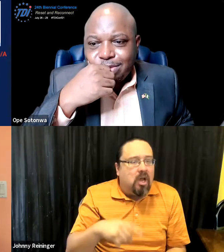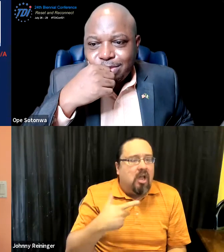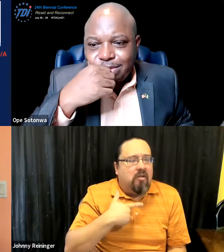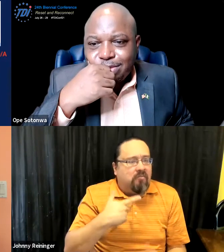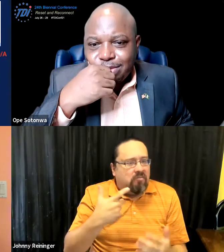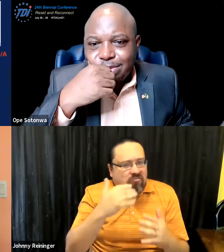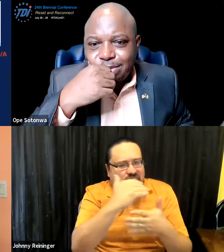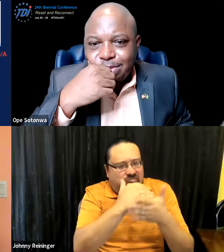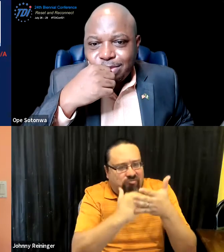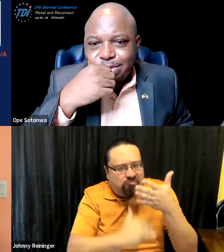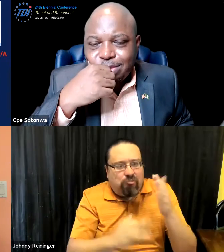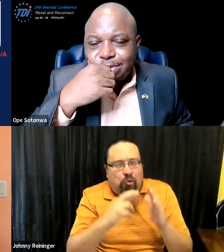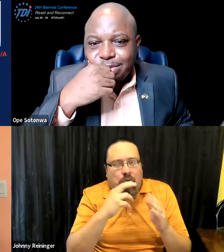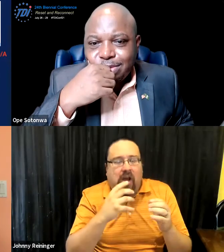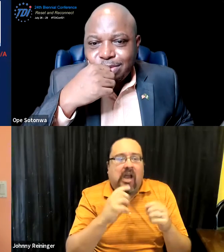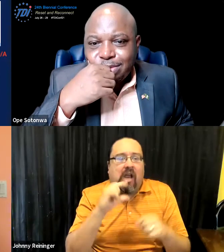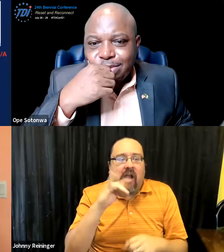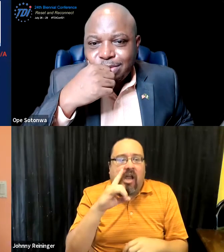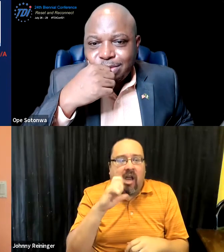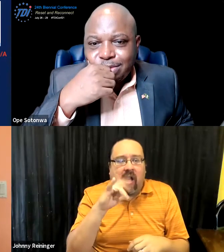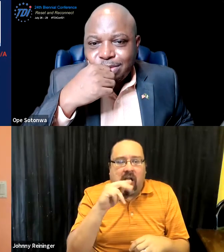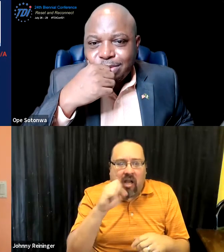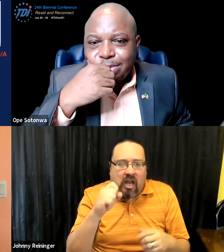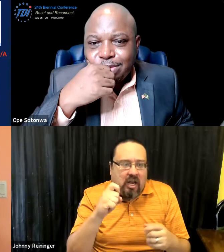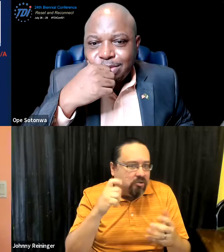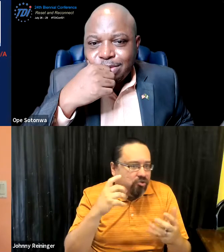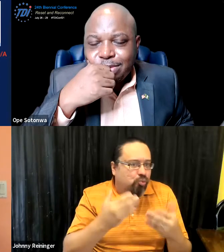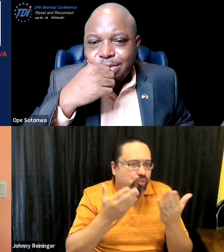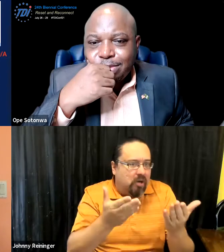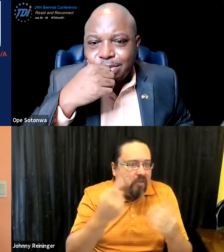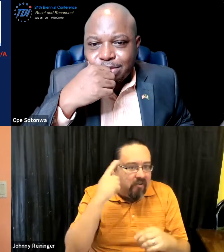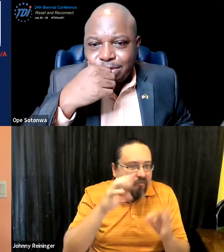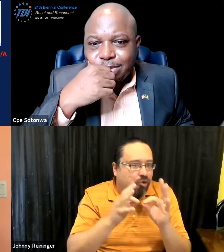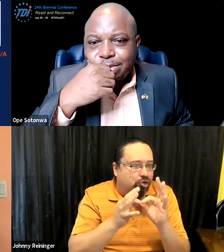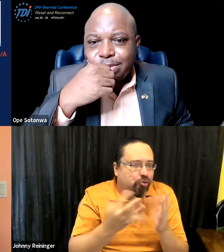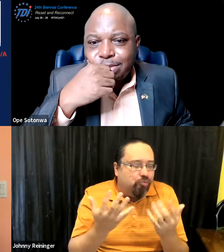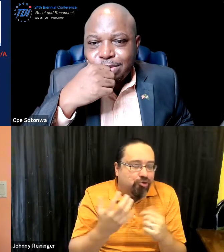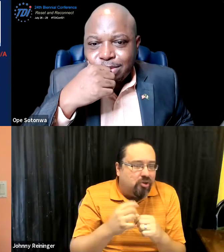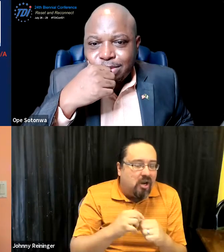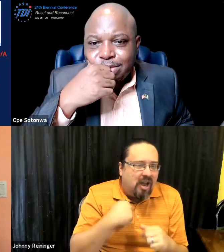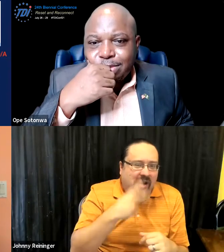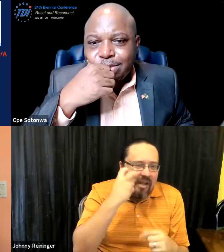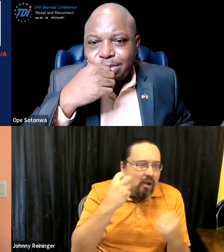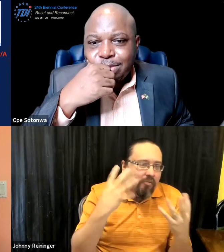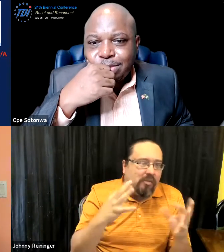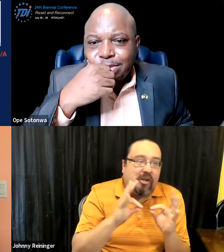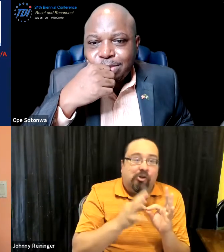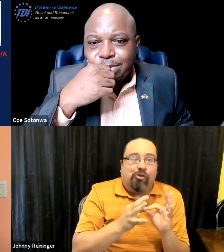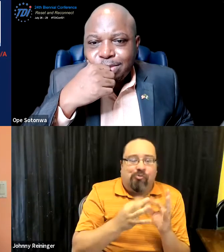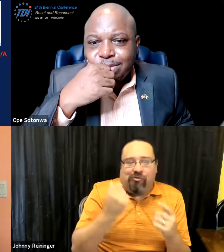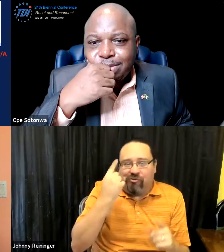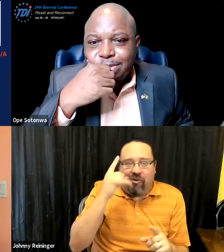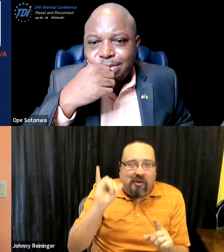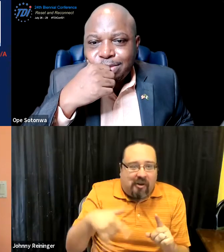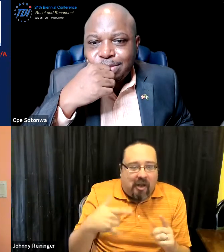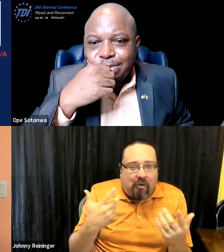Indigenous people. And what we do is we have a list of guidelines that we recommend for interpreters. And